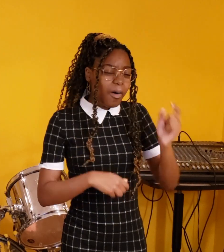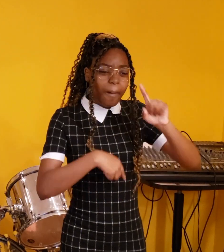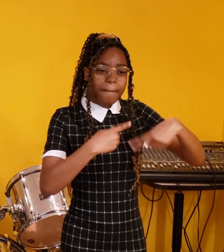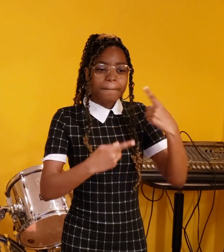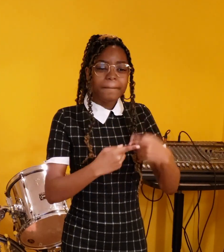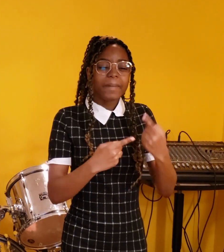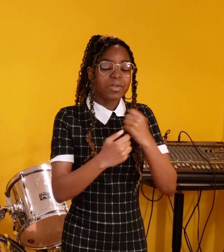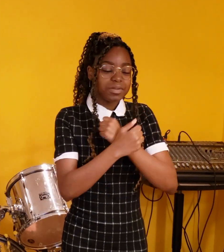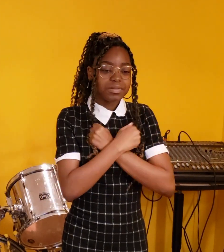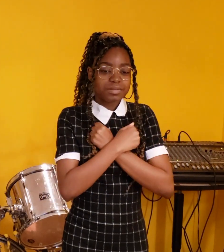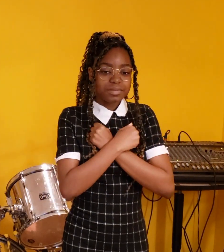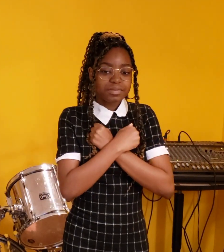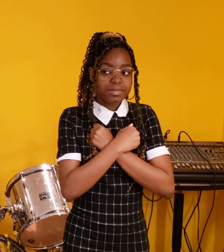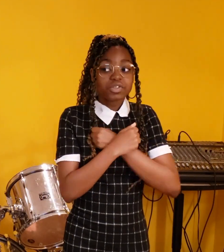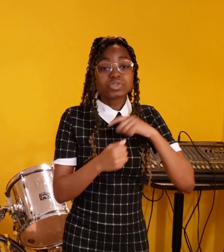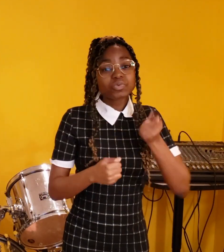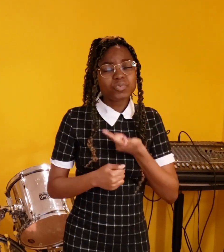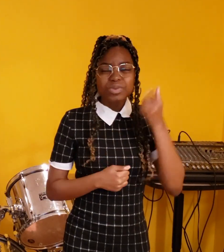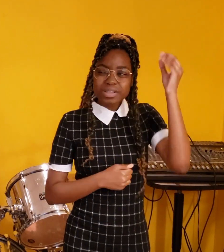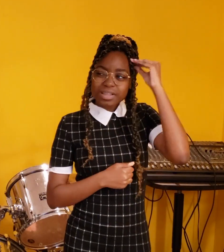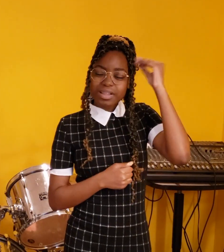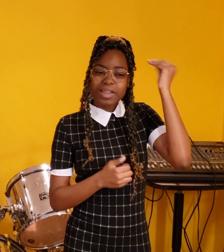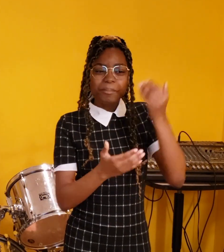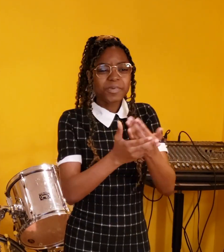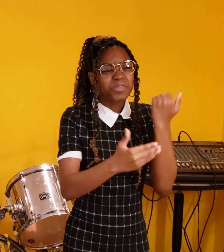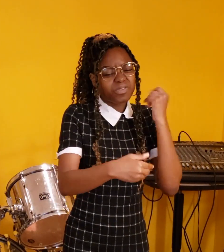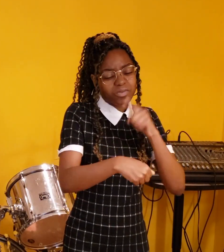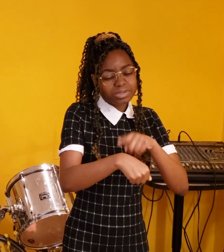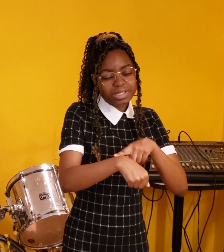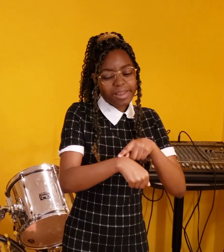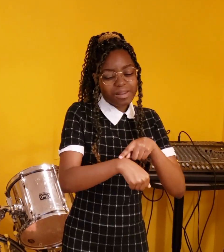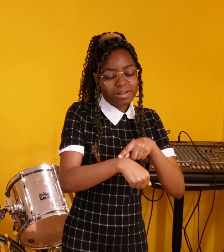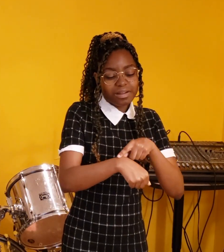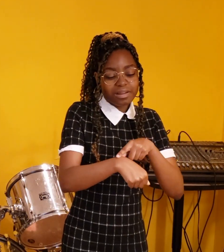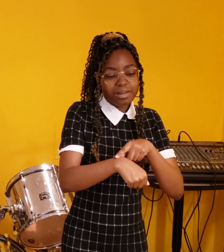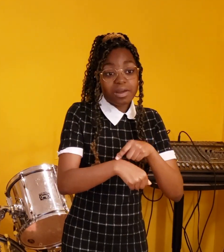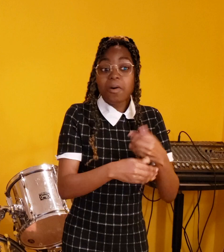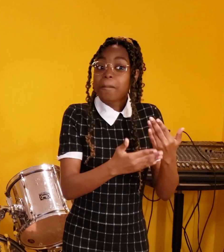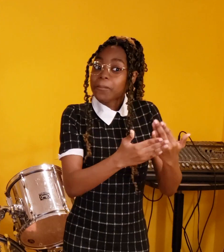love. So we know that before time,